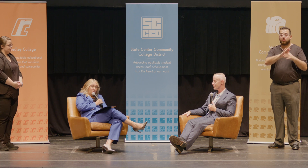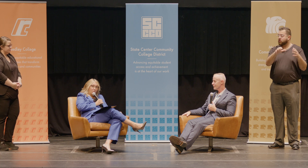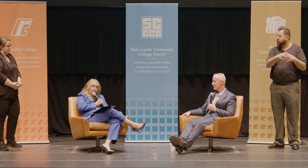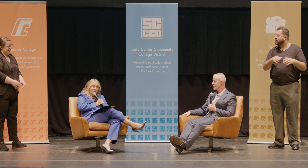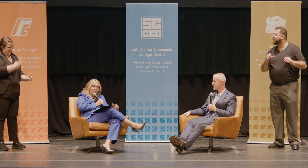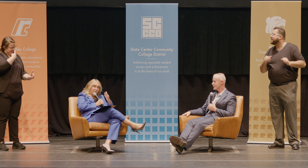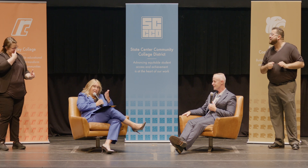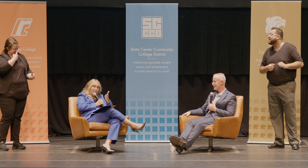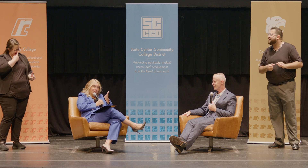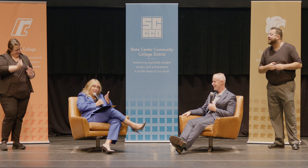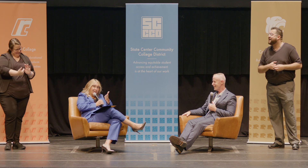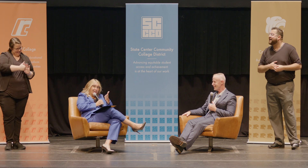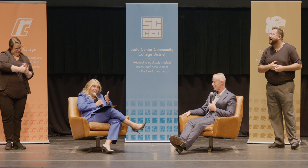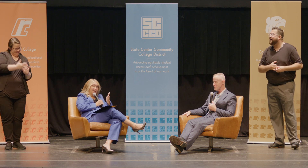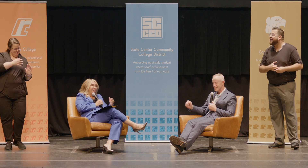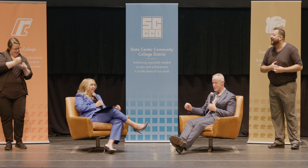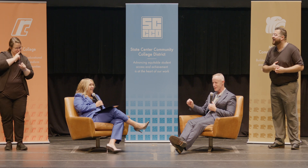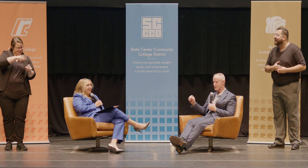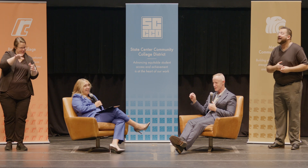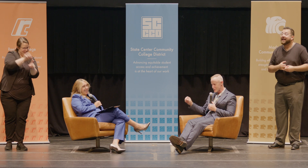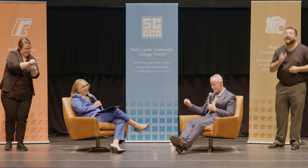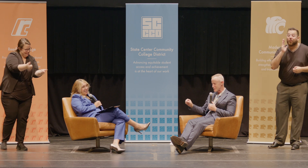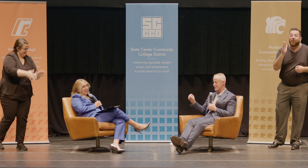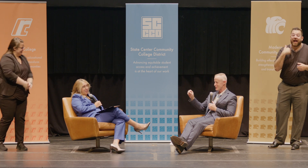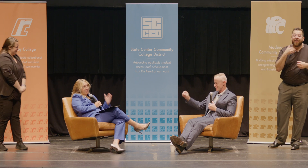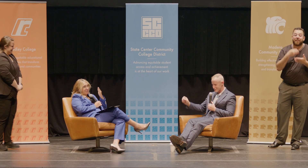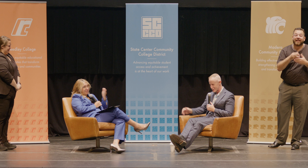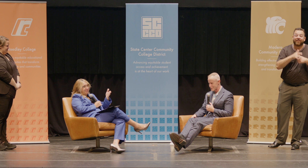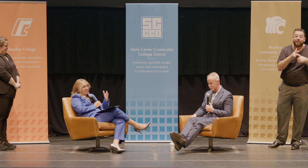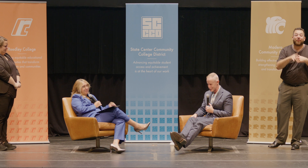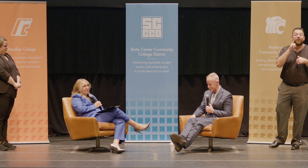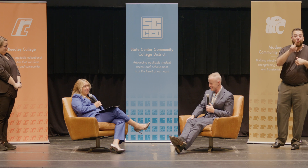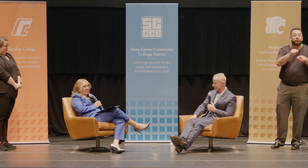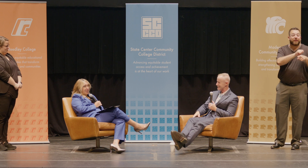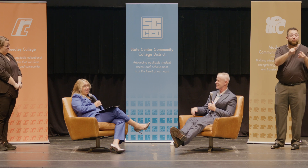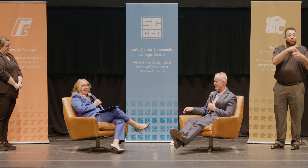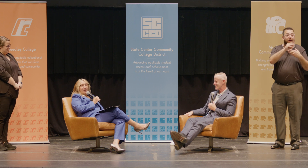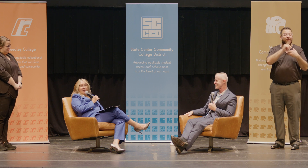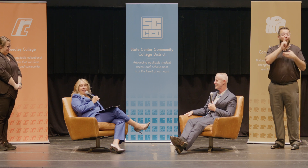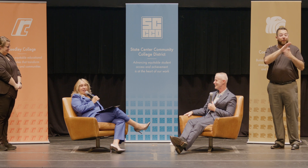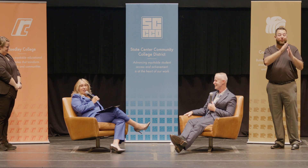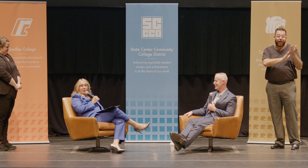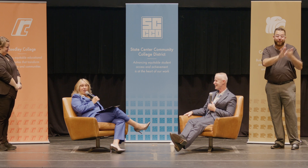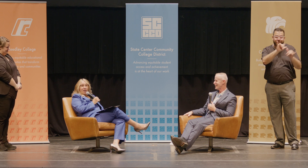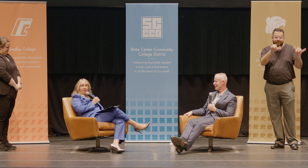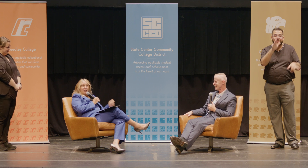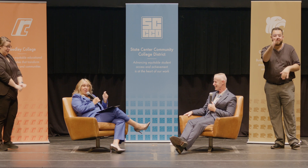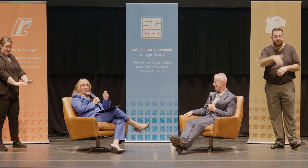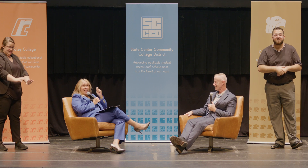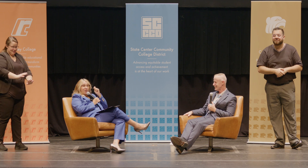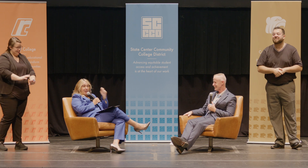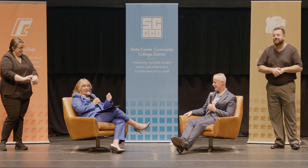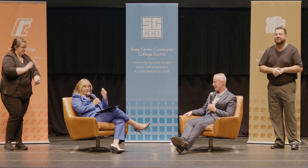you say that one more time? Because I want to make sure they heard that. There'll be money available for apprenticeship training programs for your community college, yes. So our